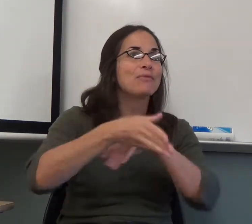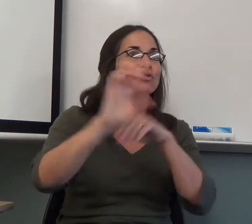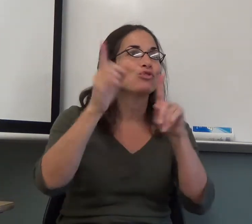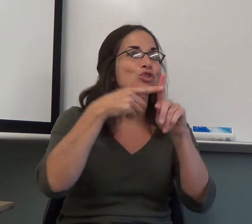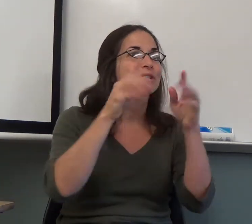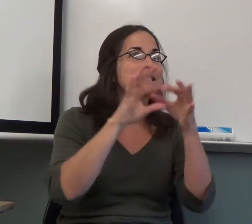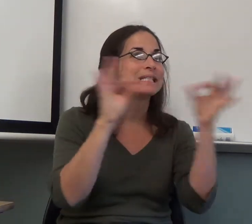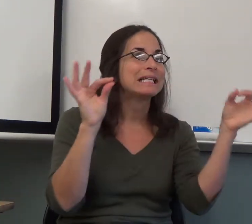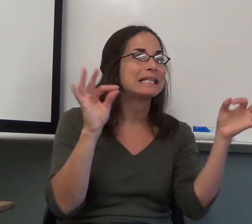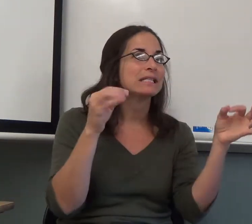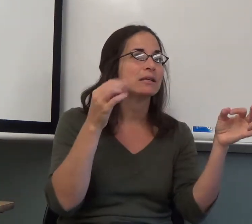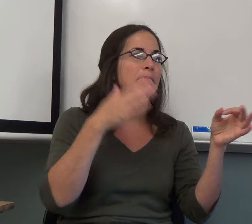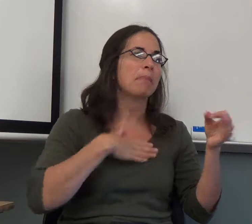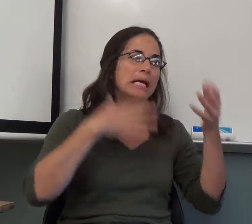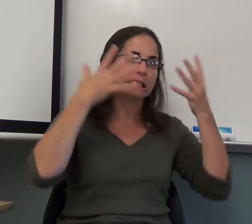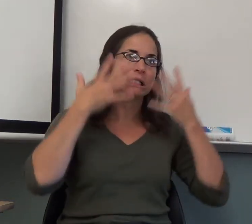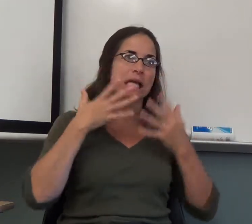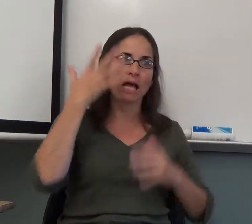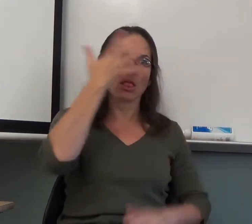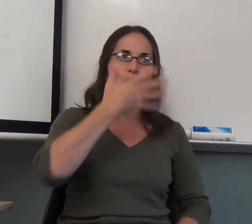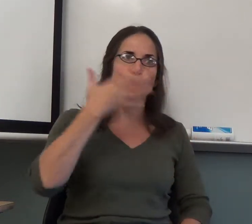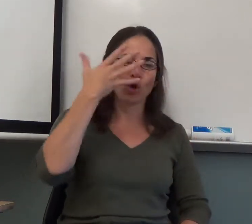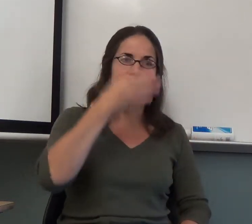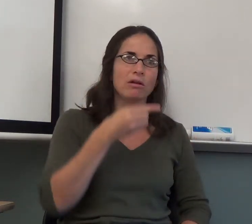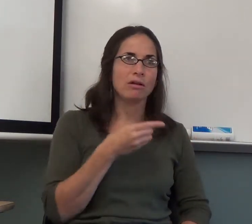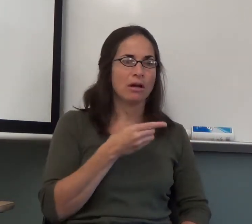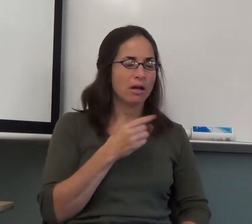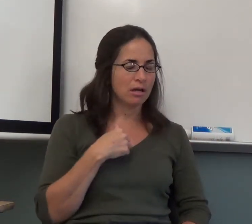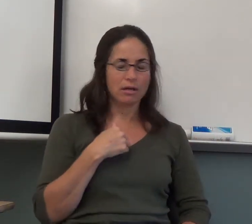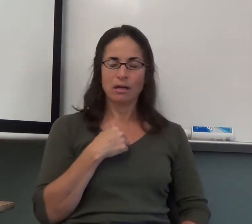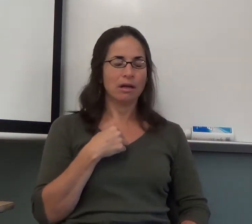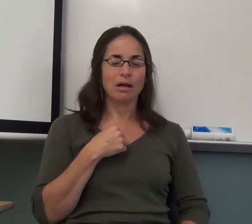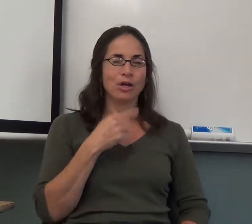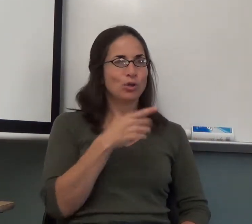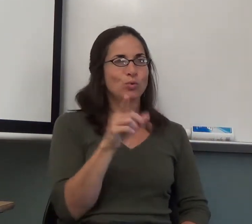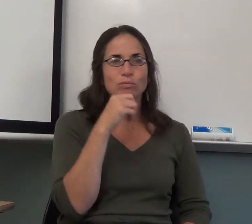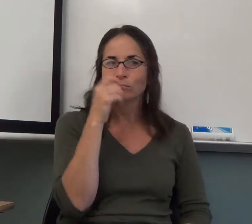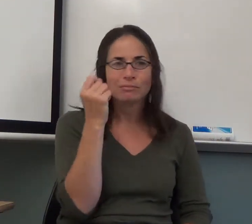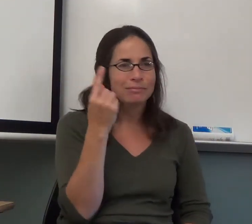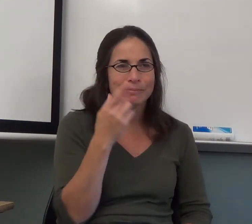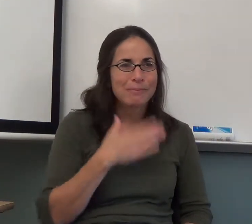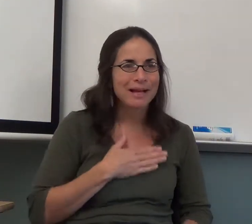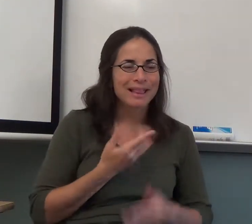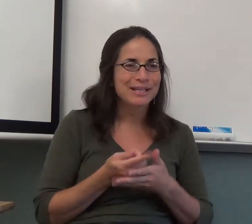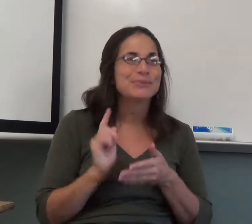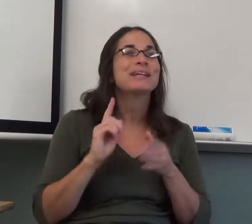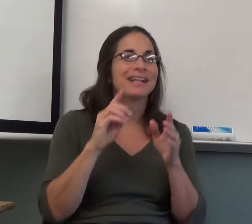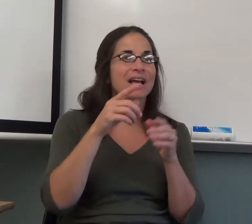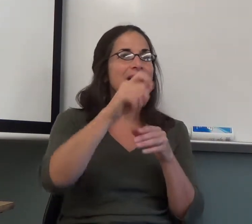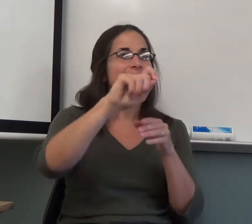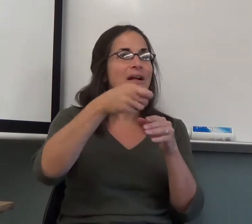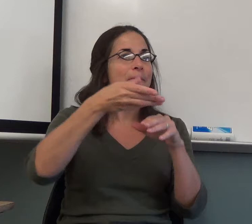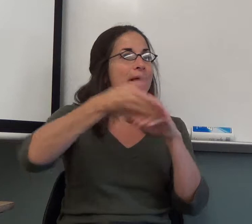right here. Oh, This is me defeated. no. Comma after the